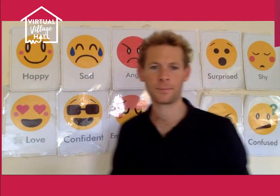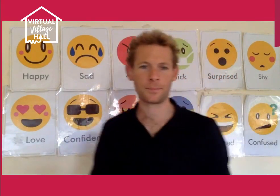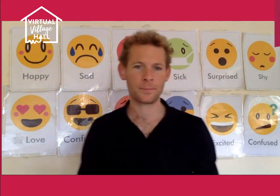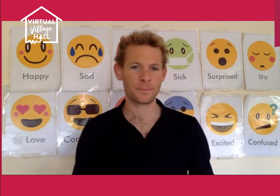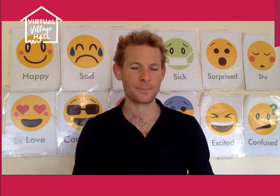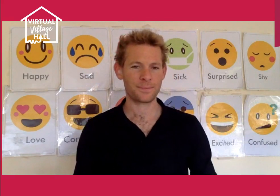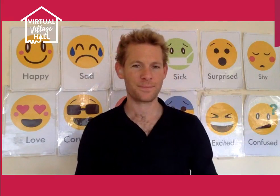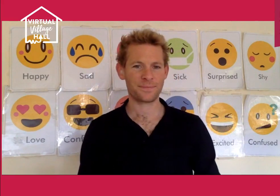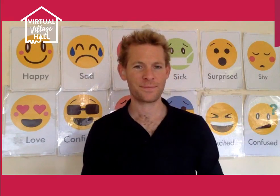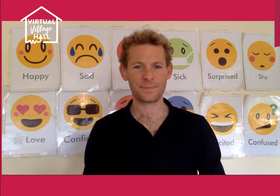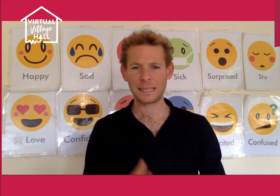Embarrassed.